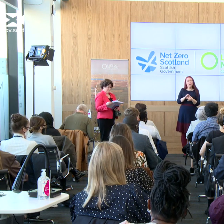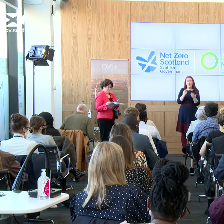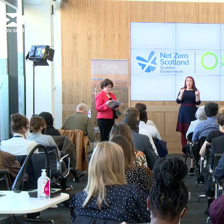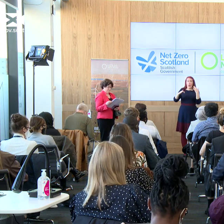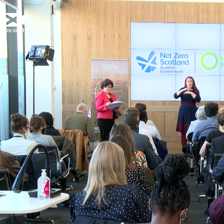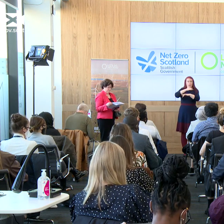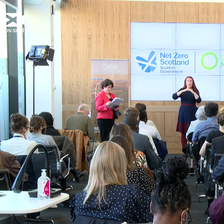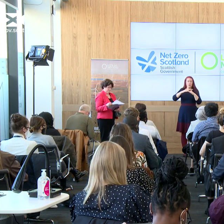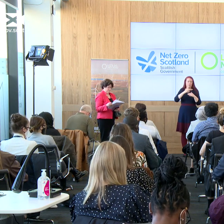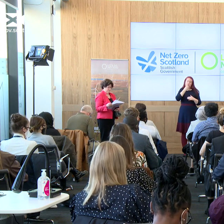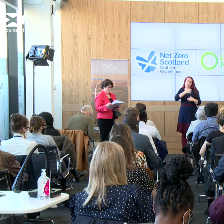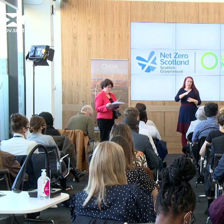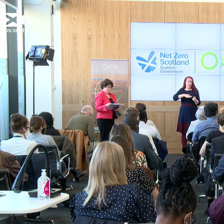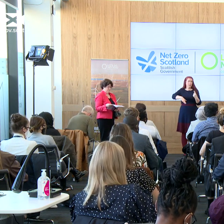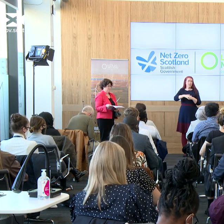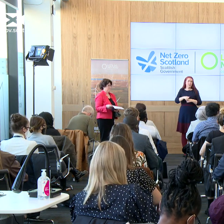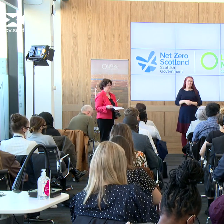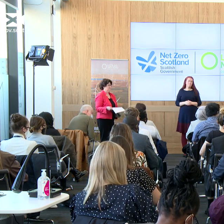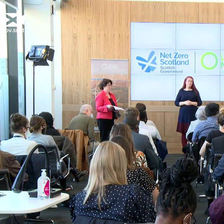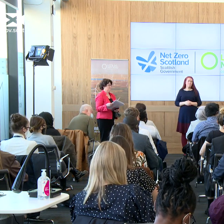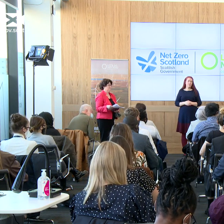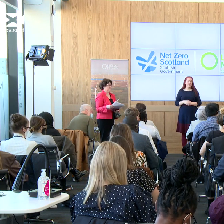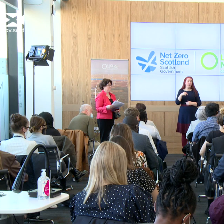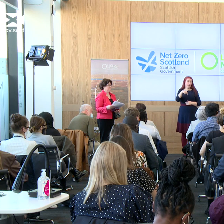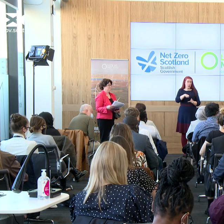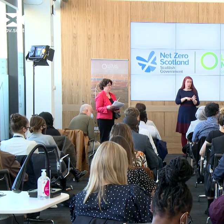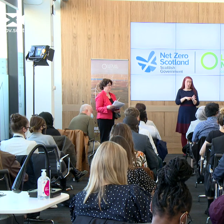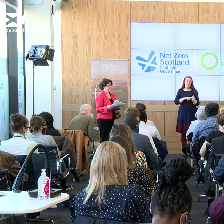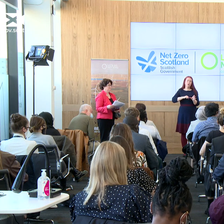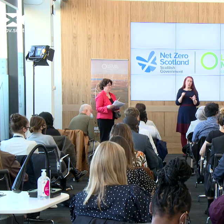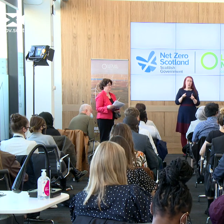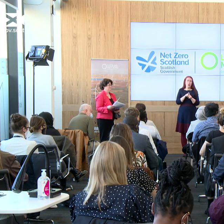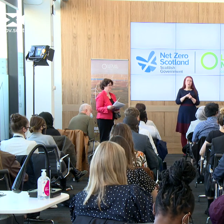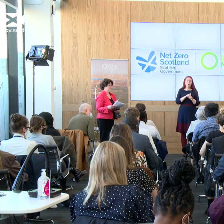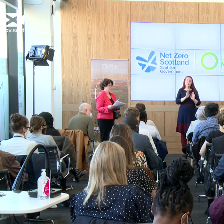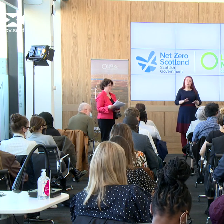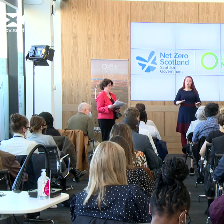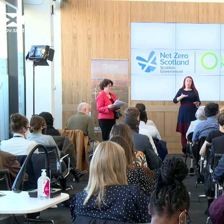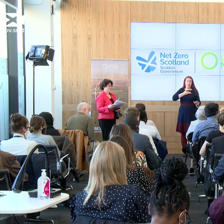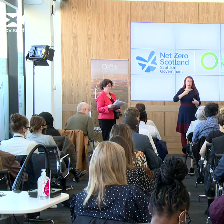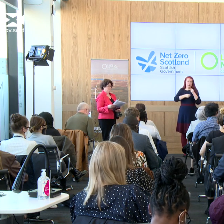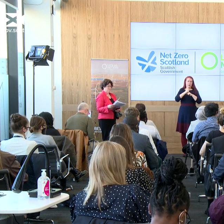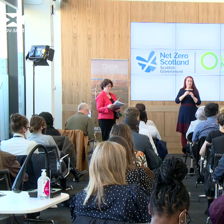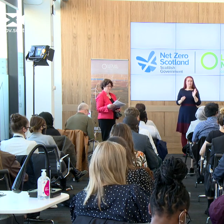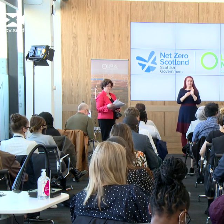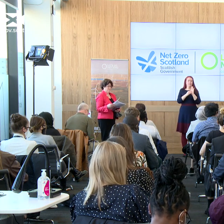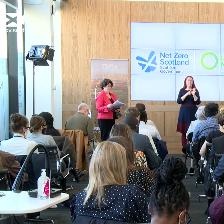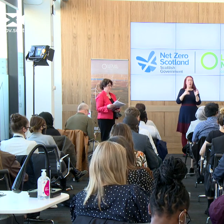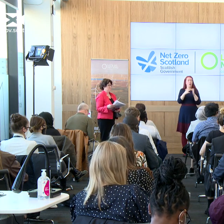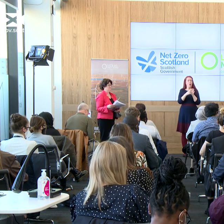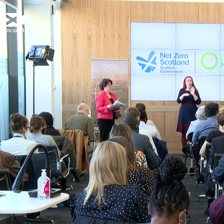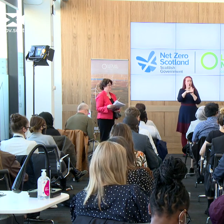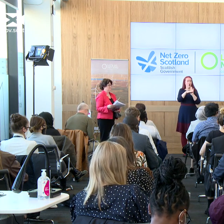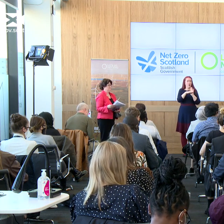and they did brilliantly. This is also the year Scotland enshrined children's rights into law. I saw that this was